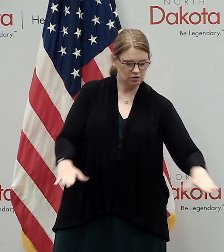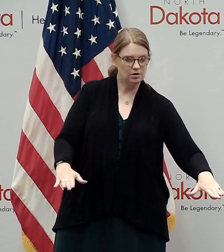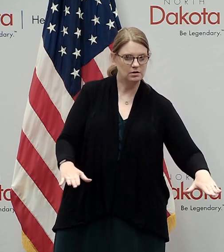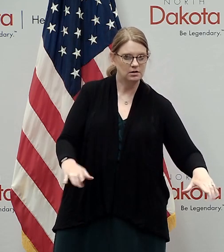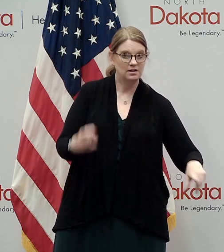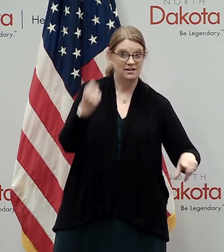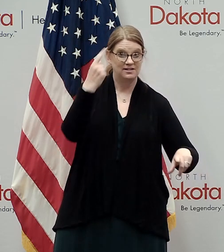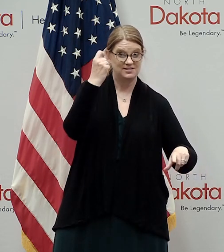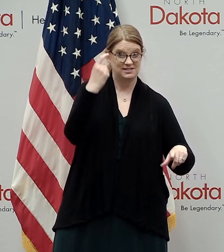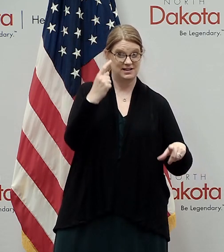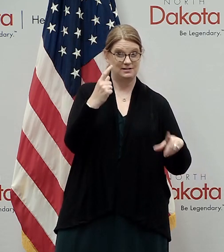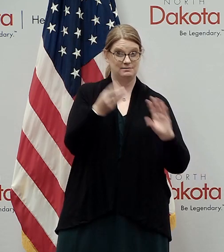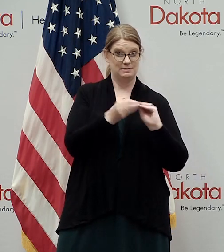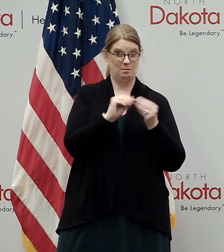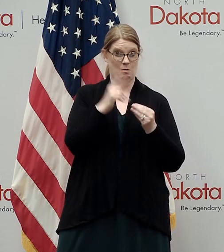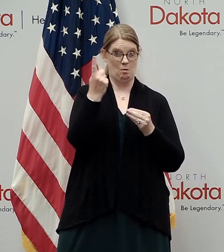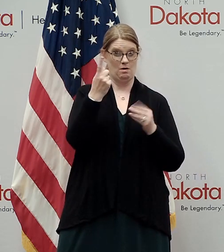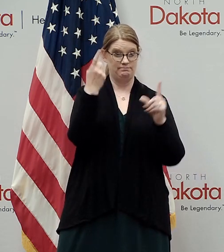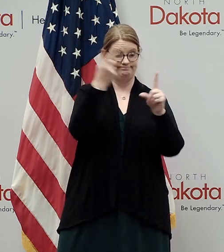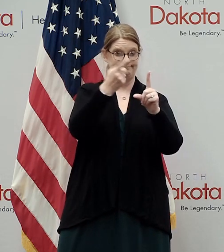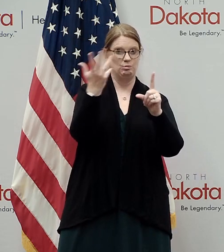of their communities in mind.